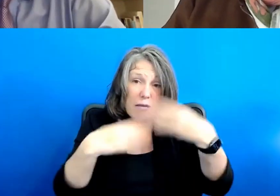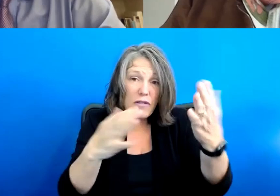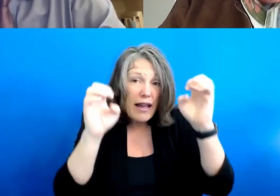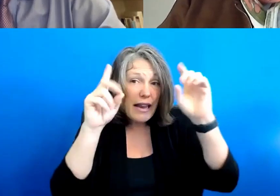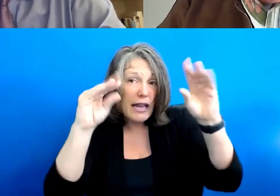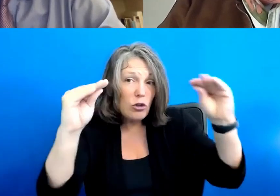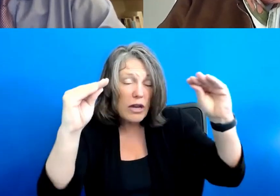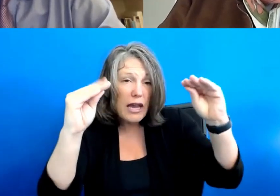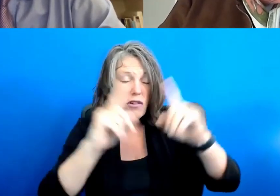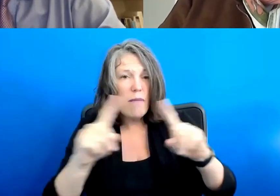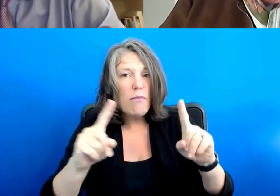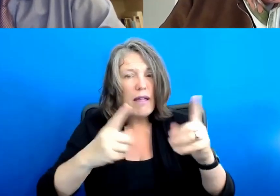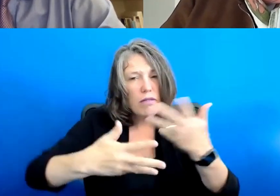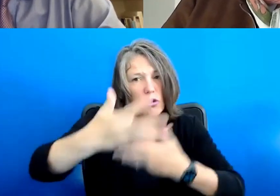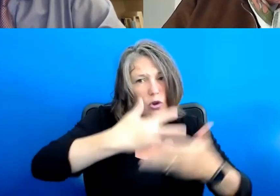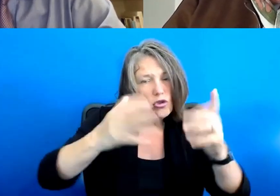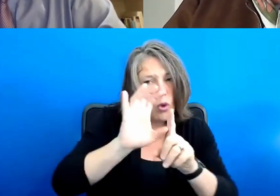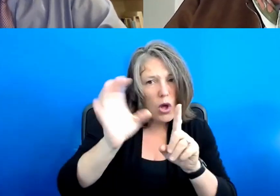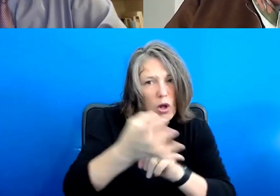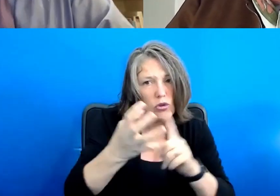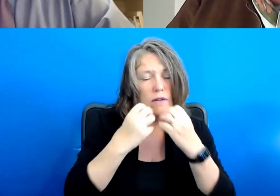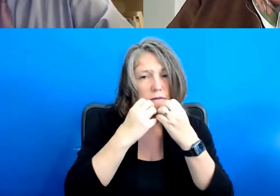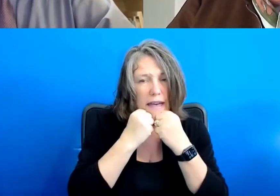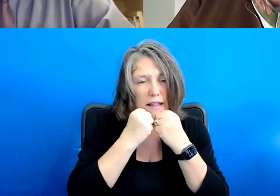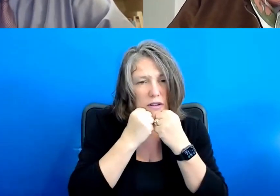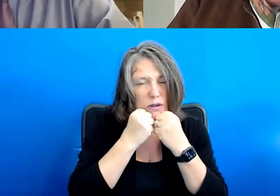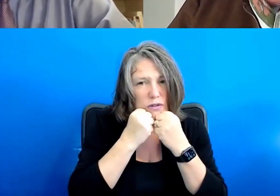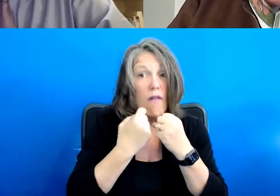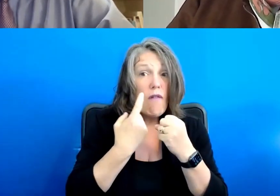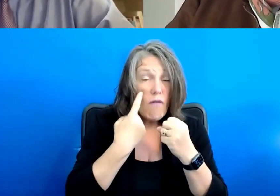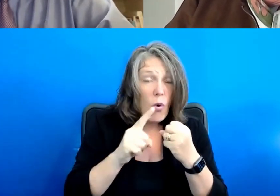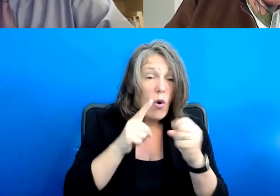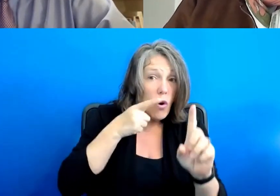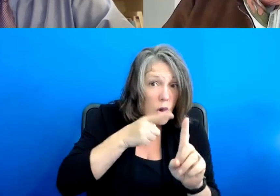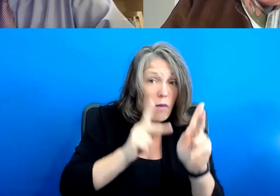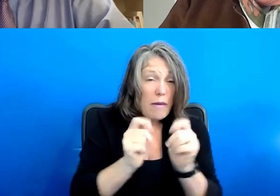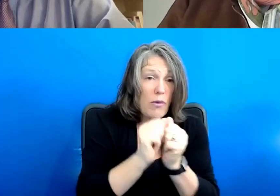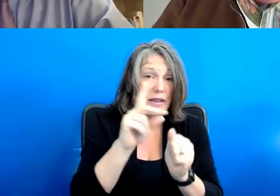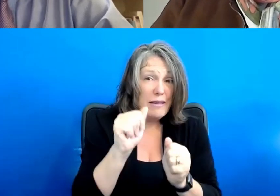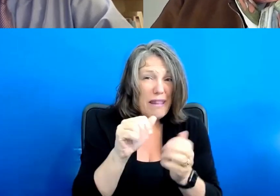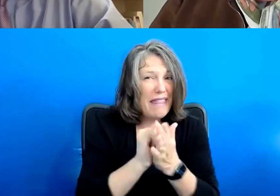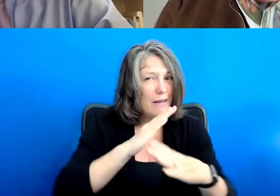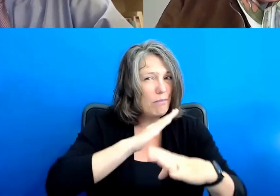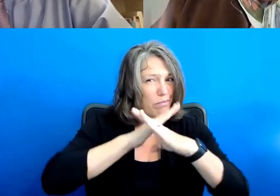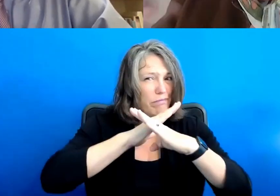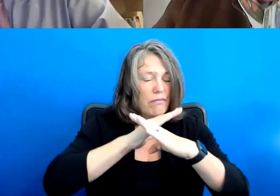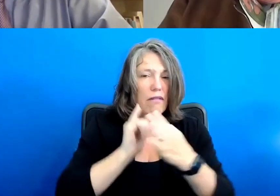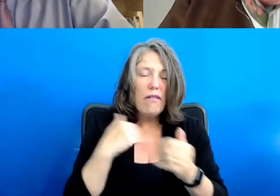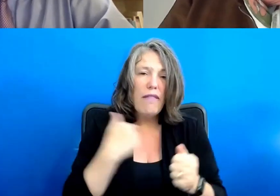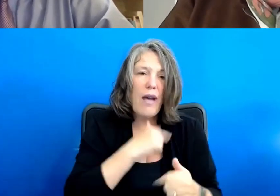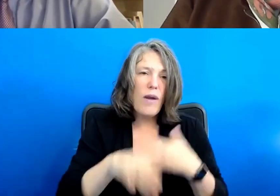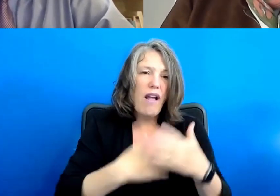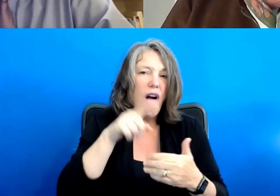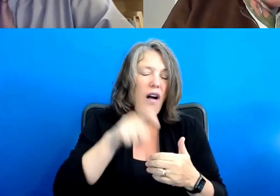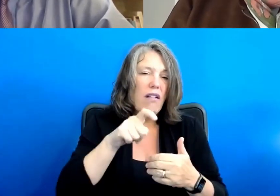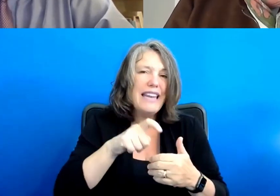education, but the social, cultural values towards individuals with disabilities is one of the biggest barriers that we all need to rise